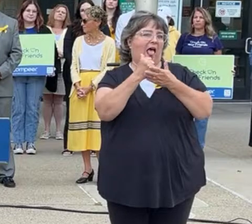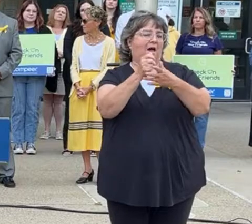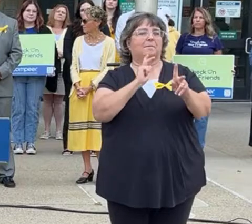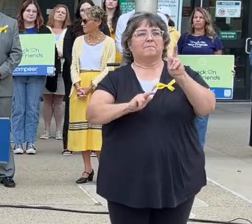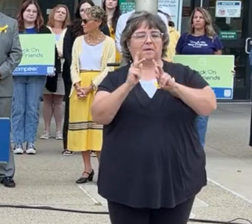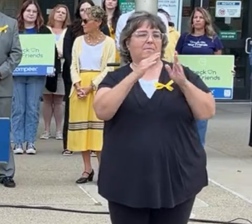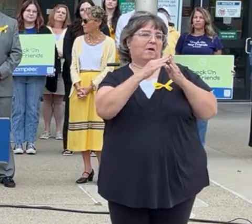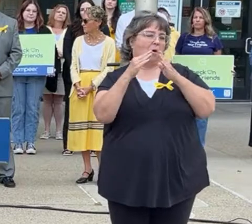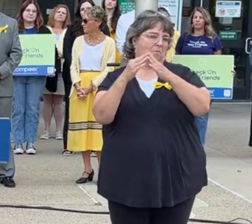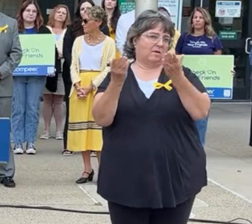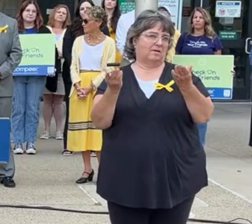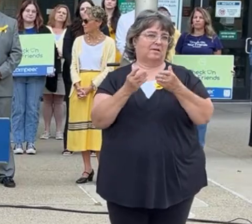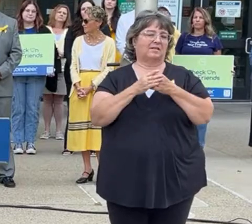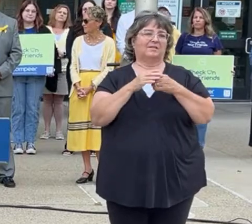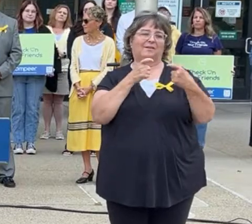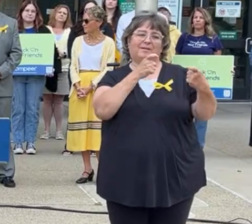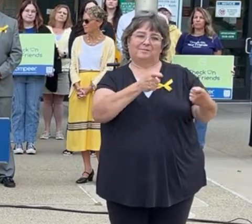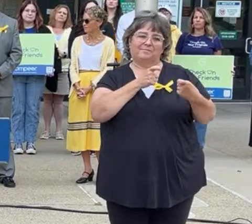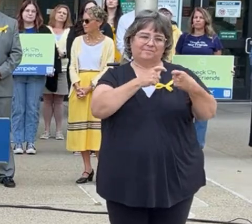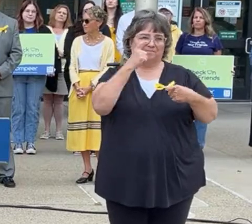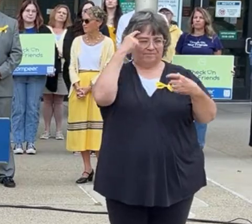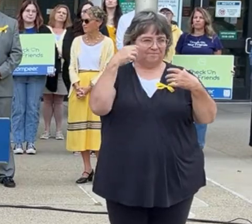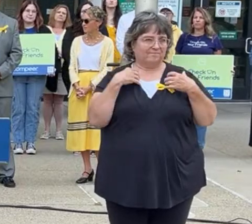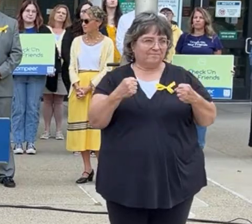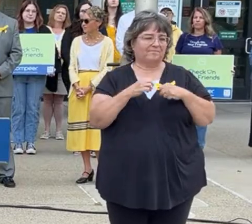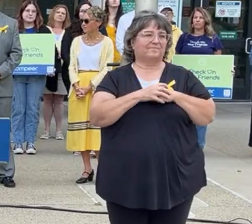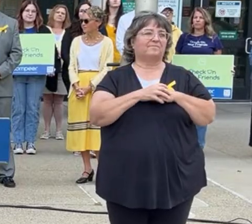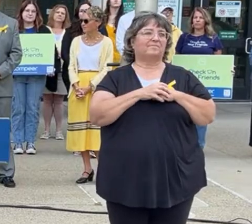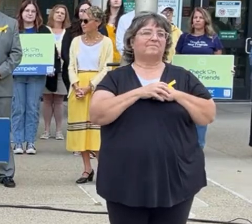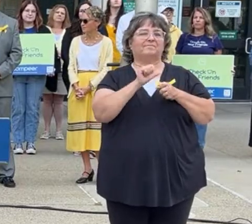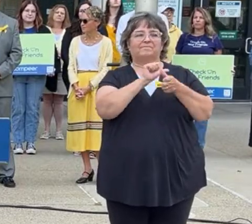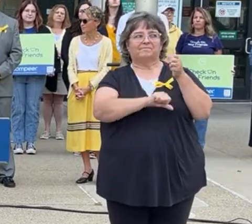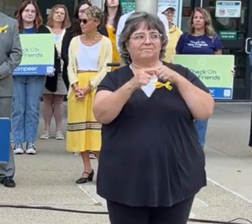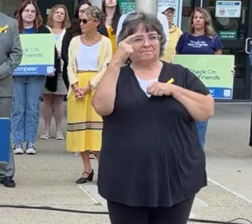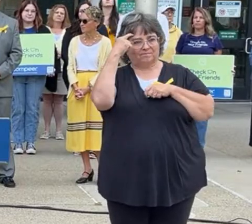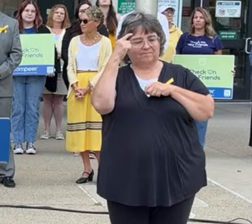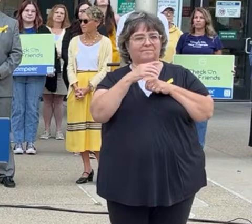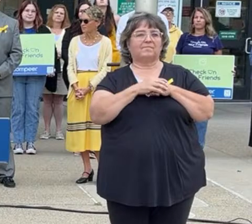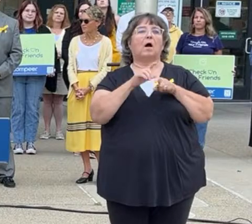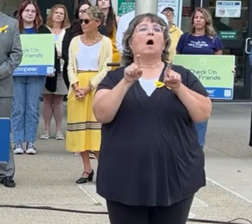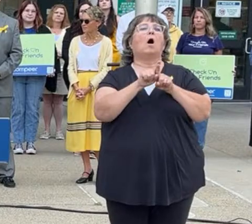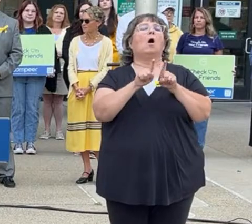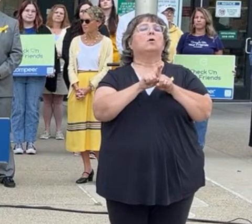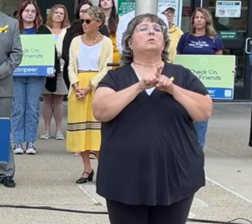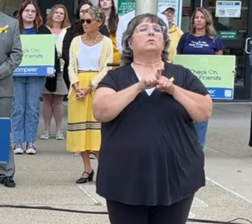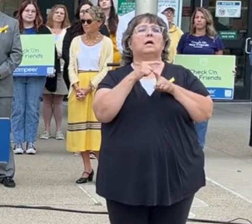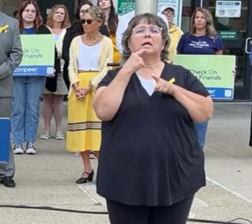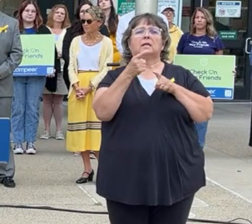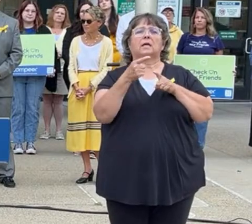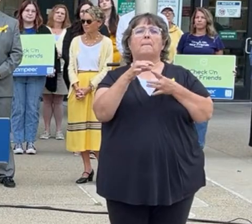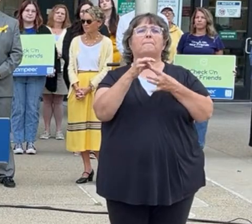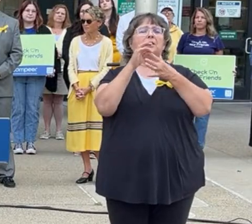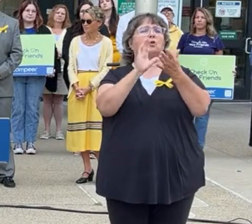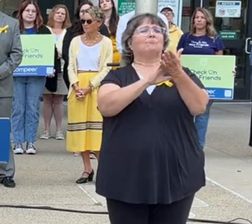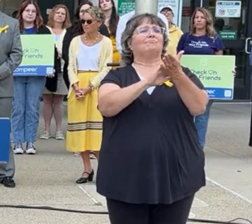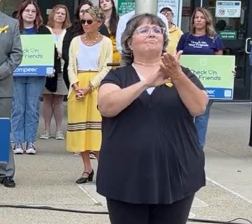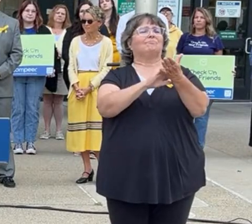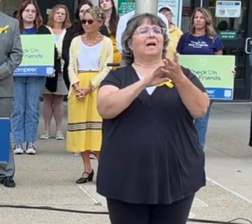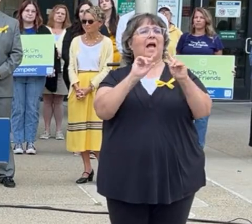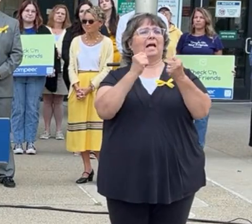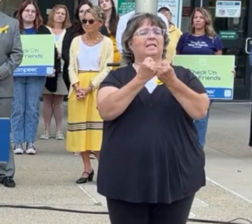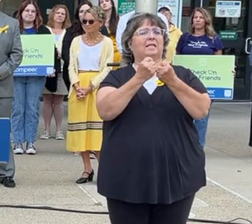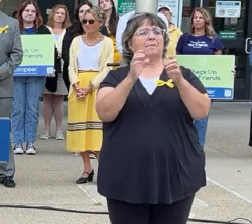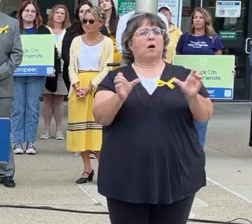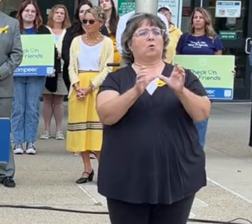people in our community who are struggling with mental health and suicidal thoughts. And I also want to give a special shout out to our team at